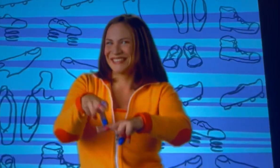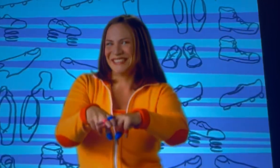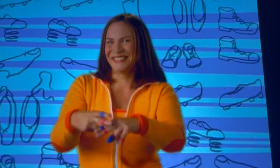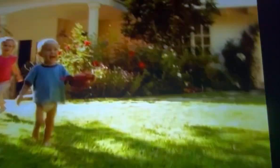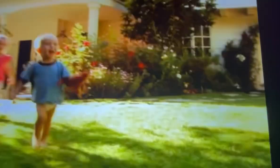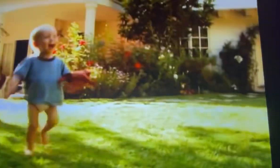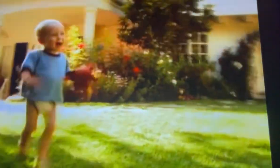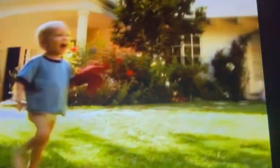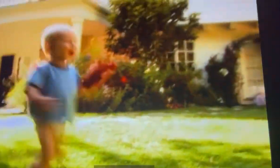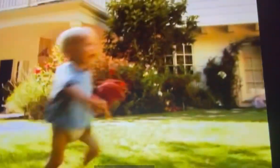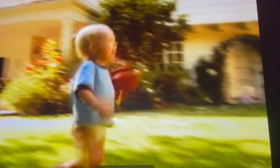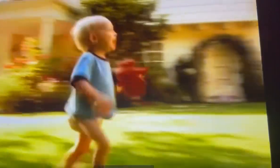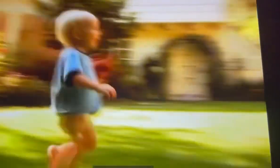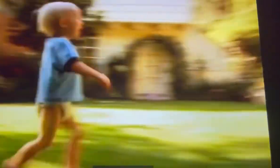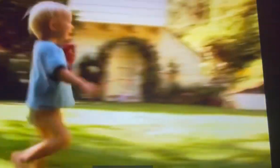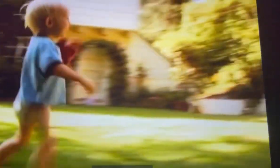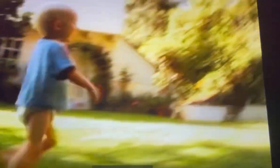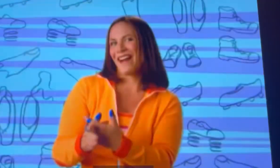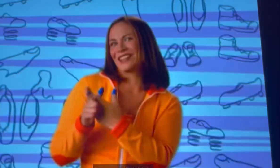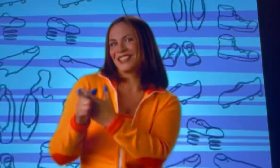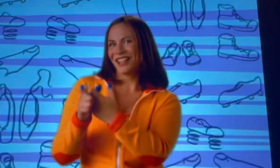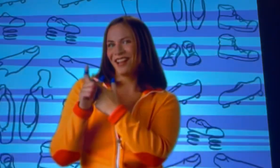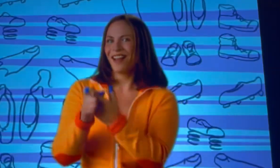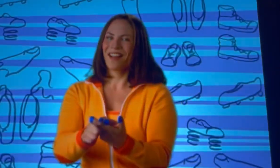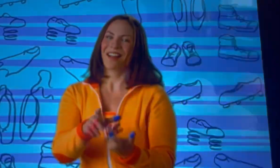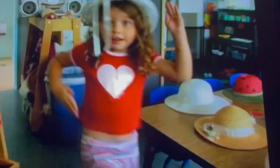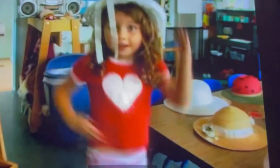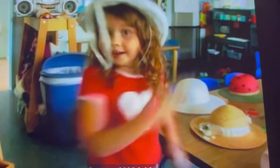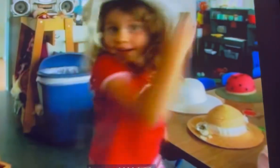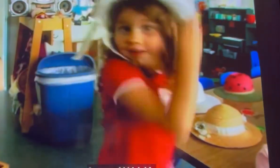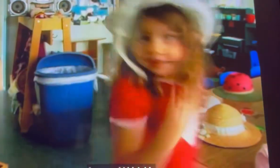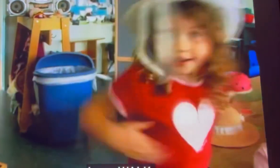I can run. I can walk.